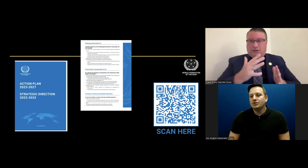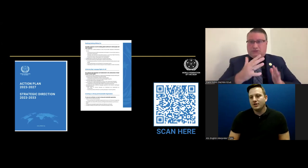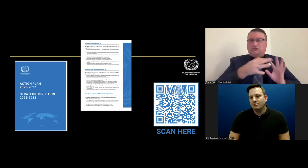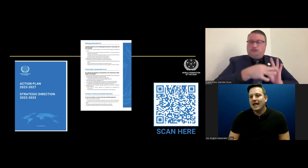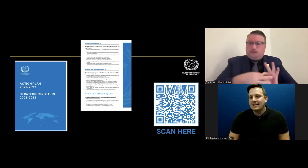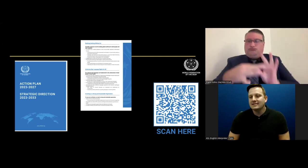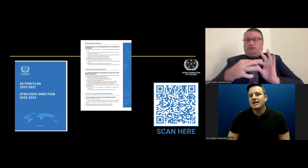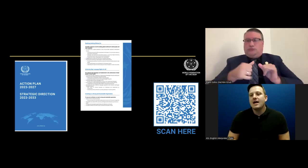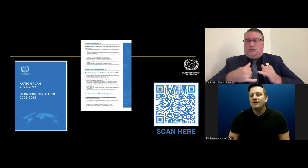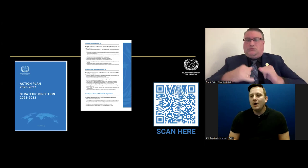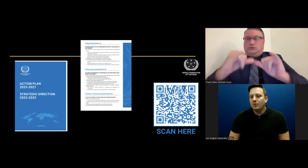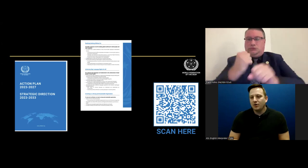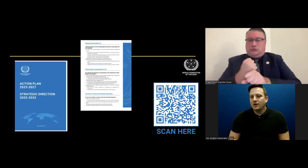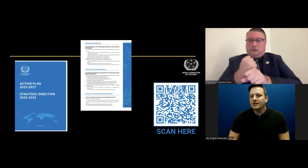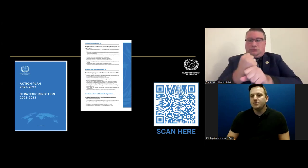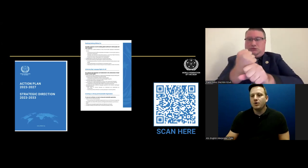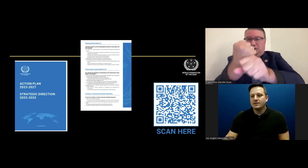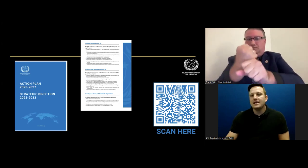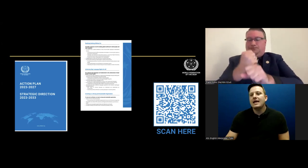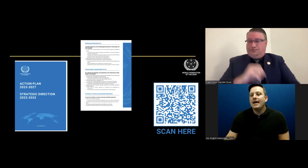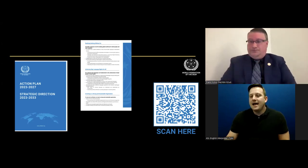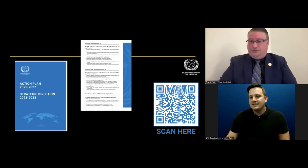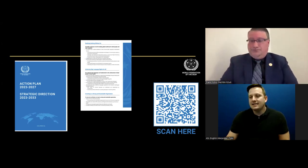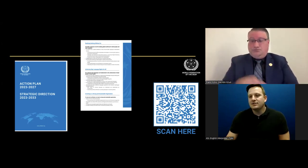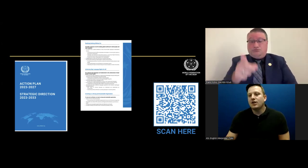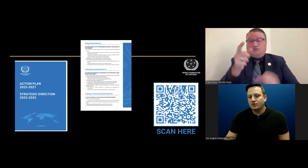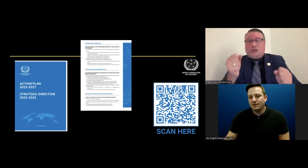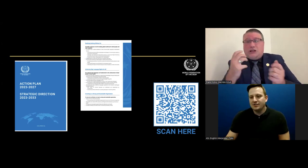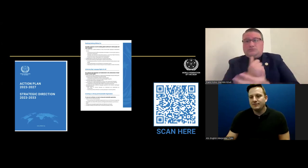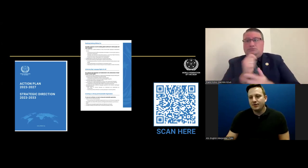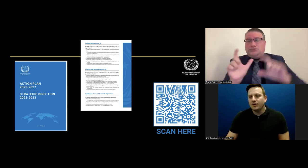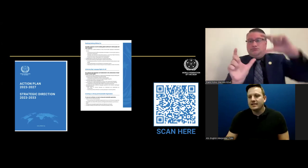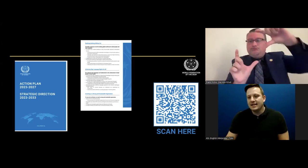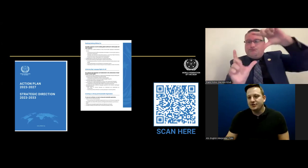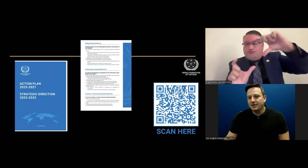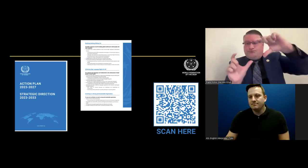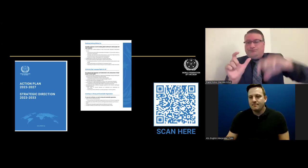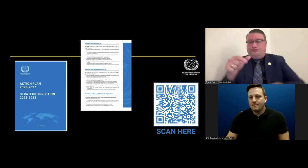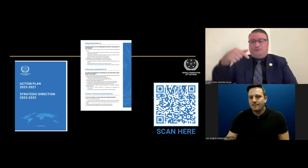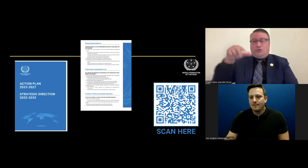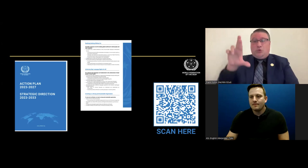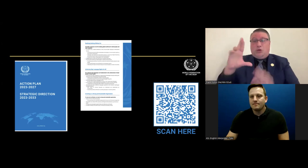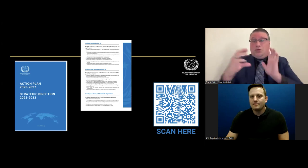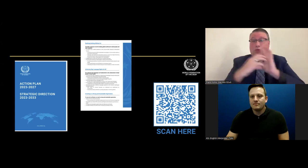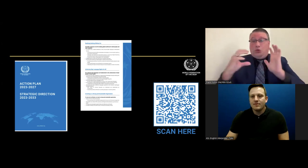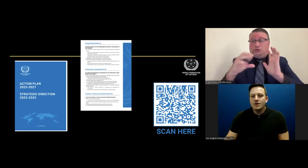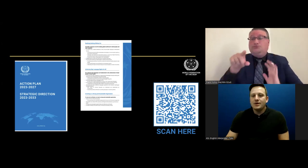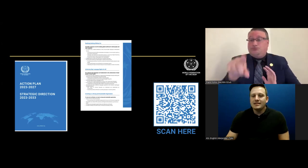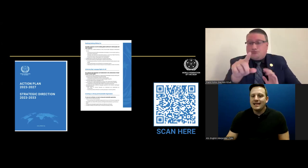long-term plans of what we are working towards, and that sets long-term vision for the organization. You can scan